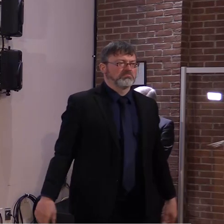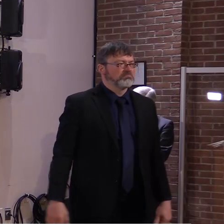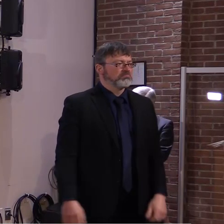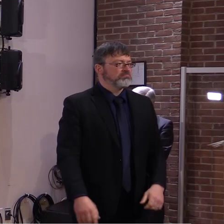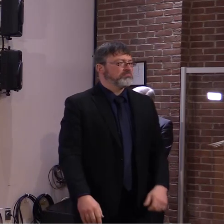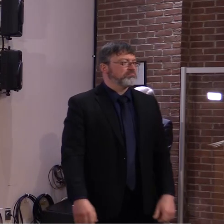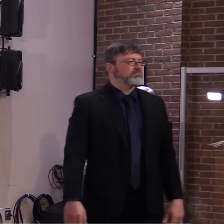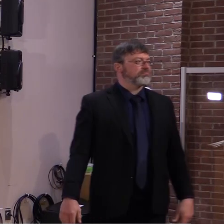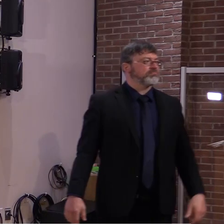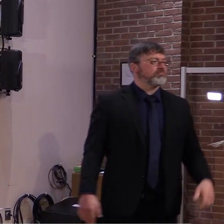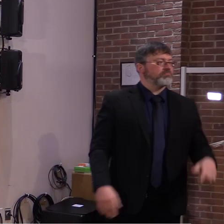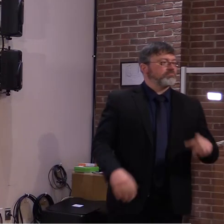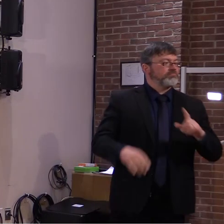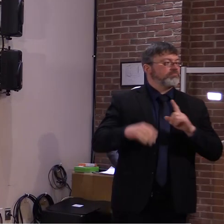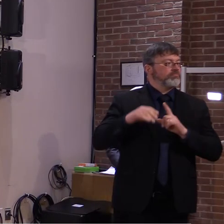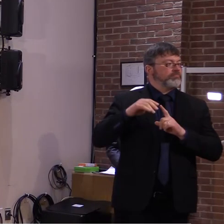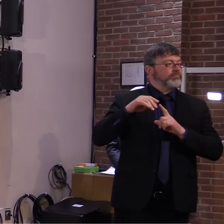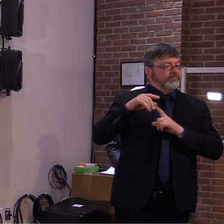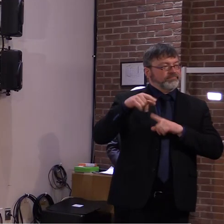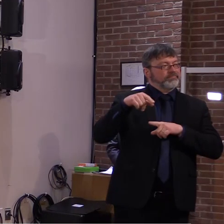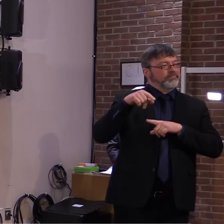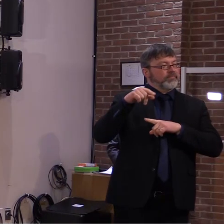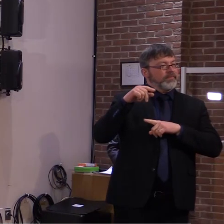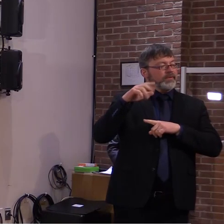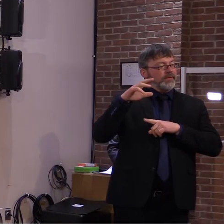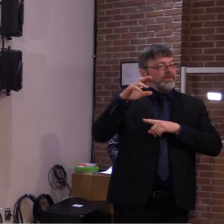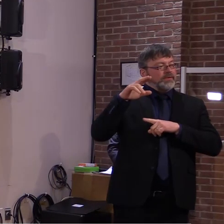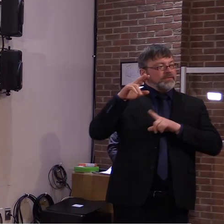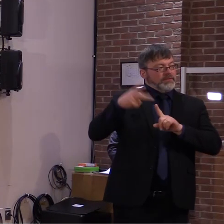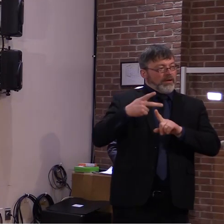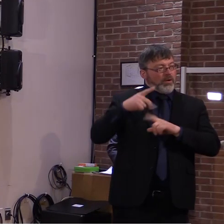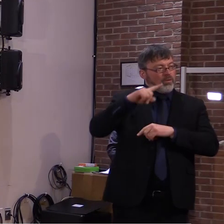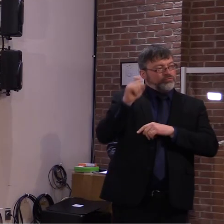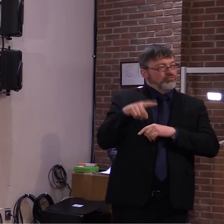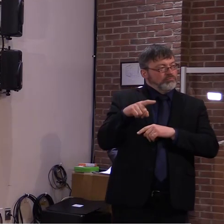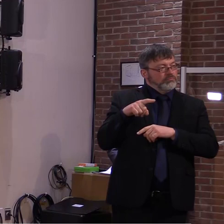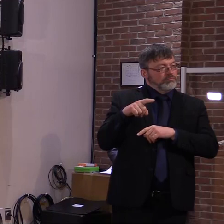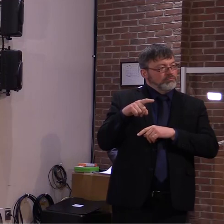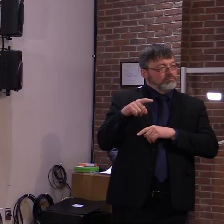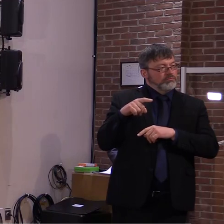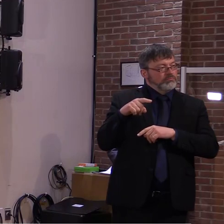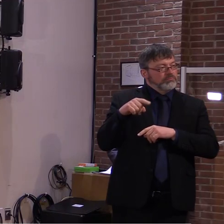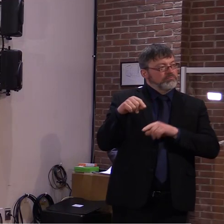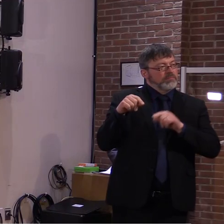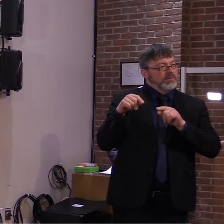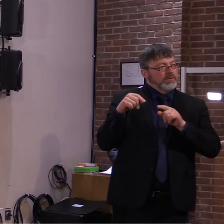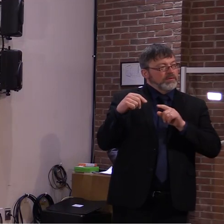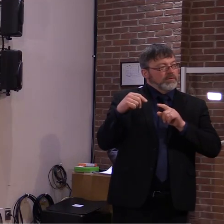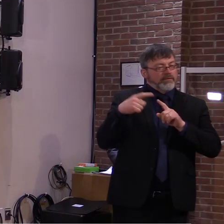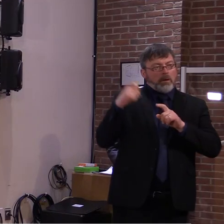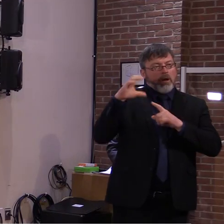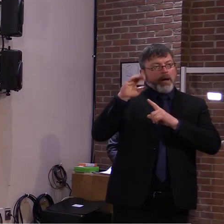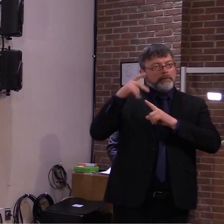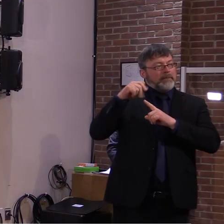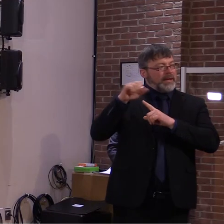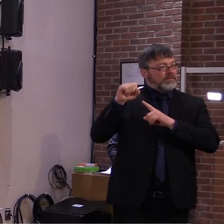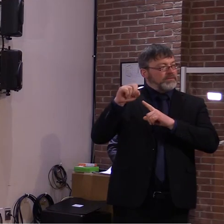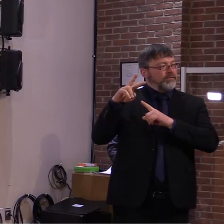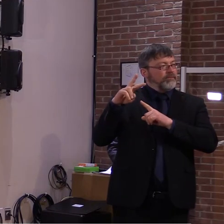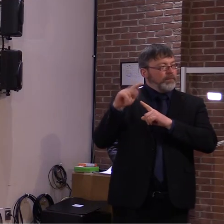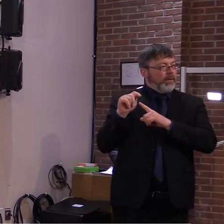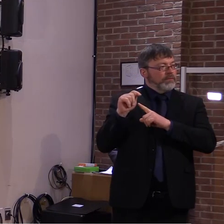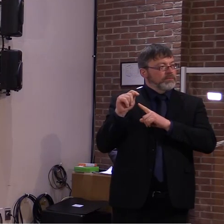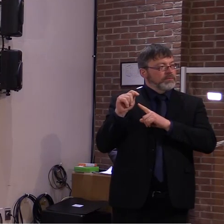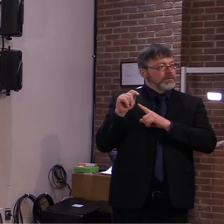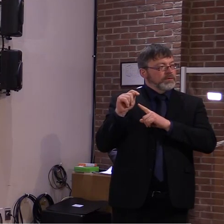So the belief is that you would tell students who decided to get a first dose that they could get one in before having to leave for the